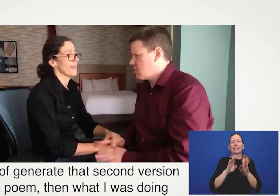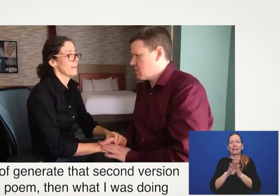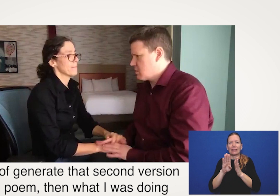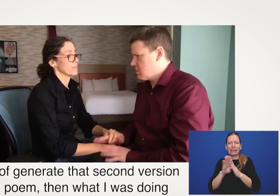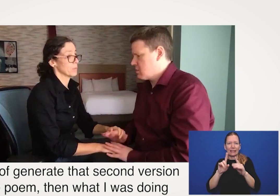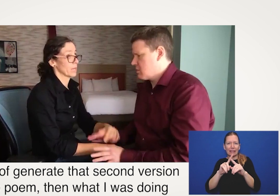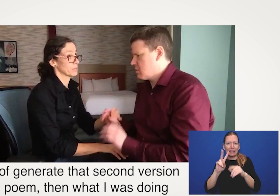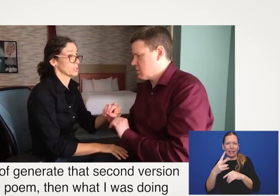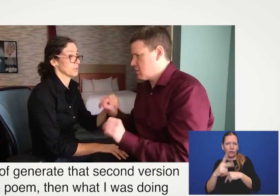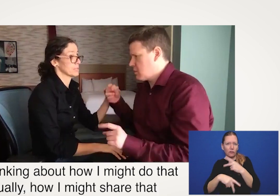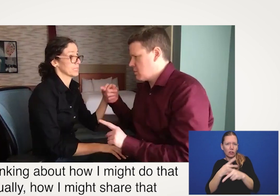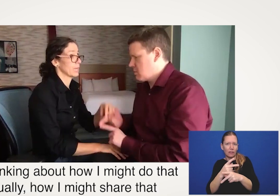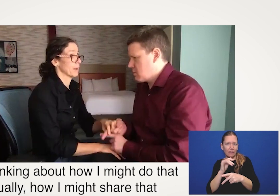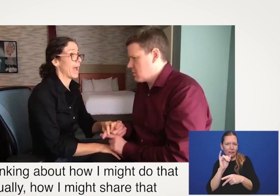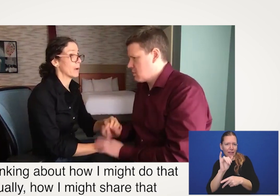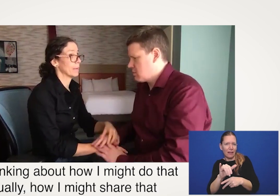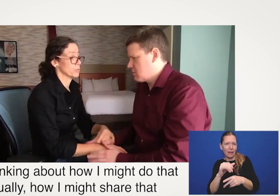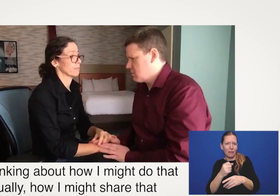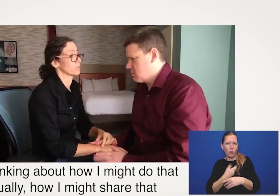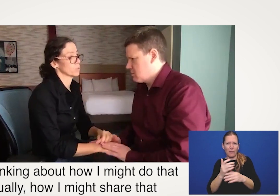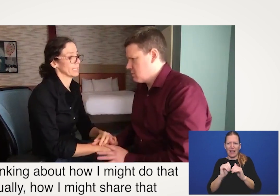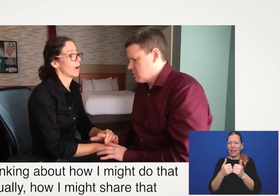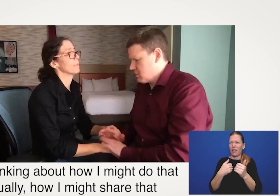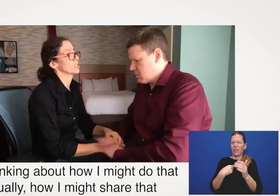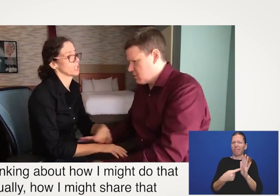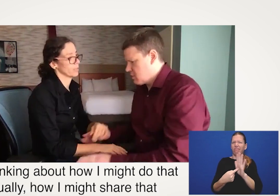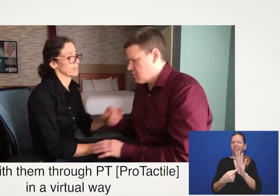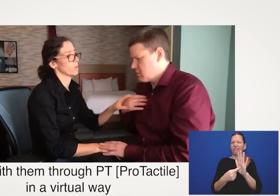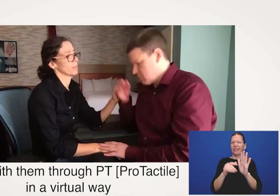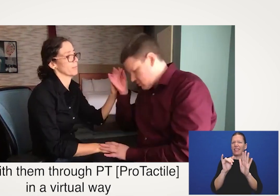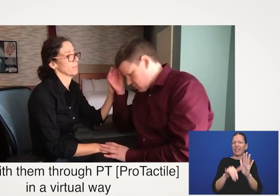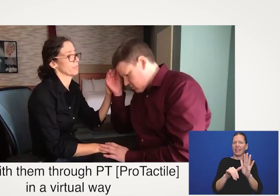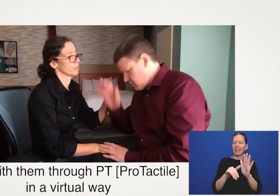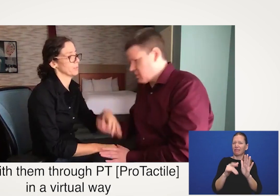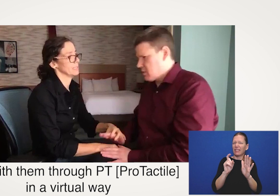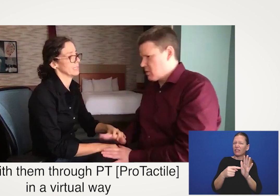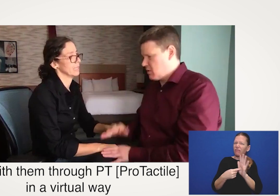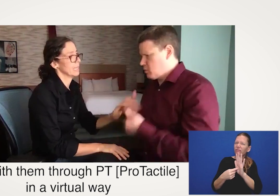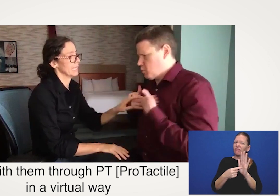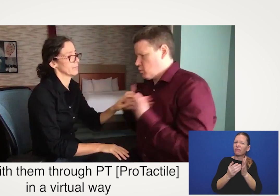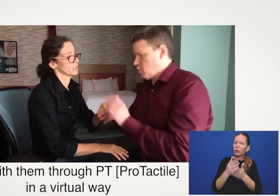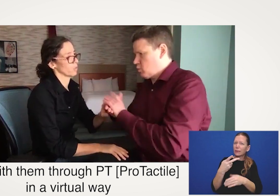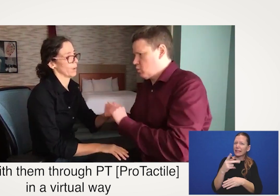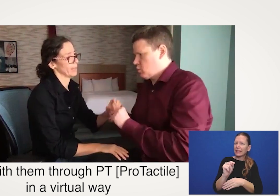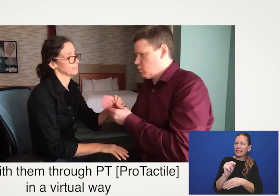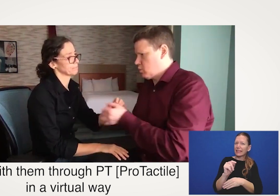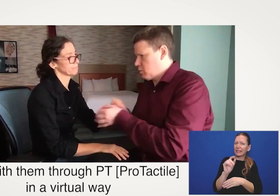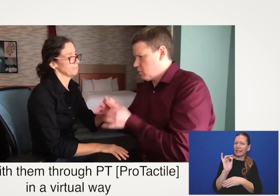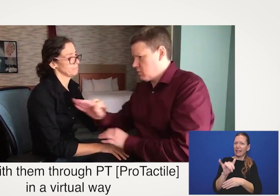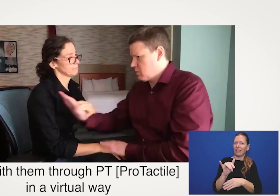poem, then what I was doing was thinking about how I might do that virtually, how I might share that poem with them through PT in a virtual